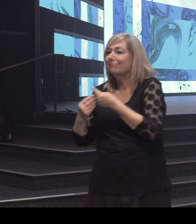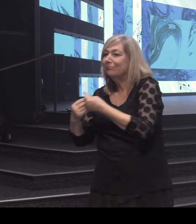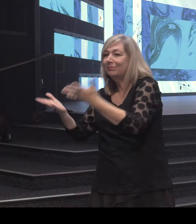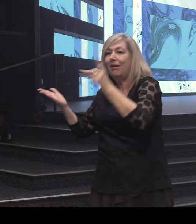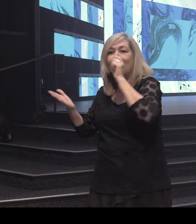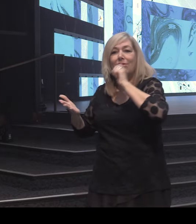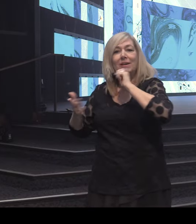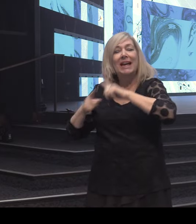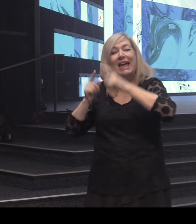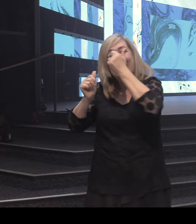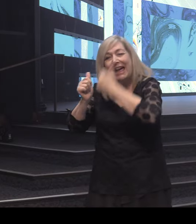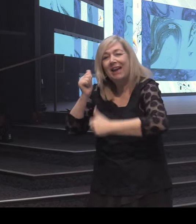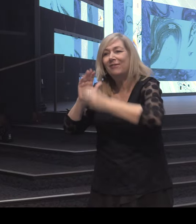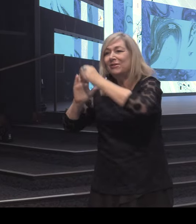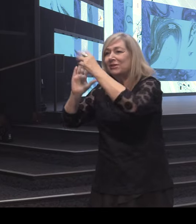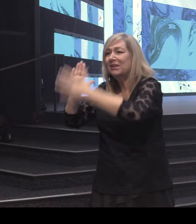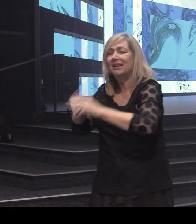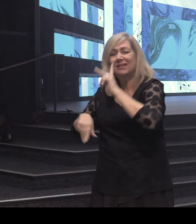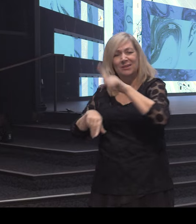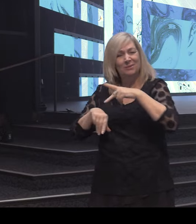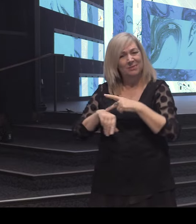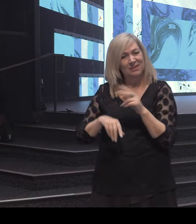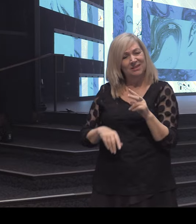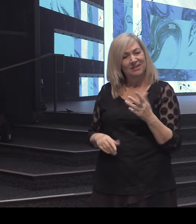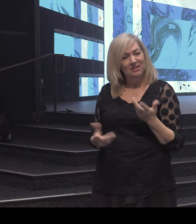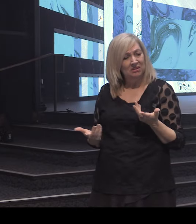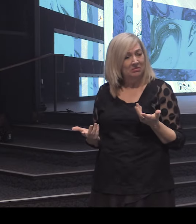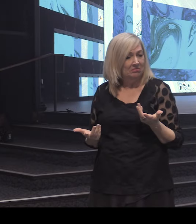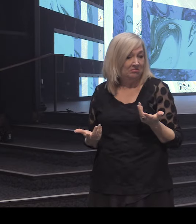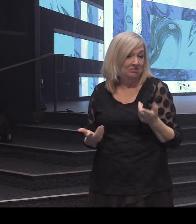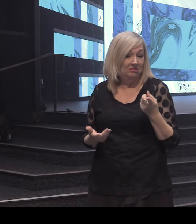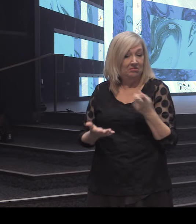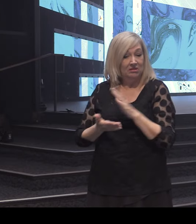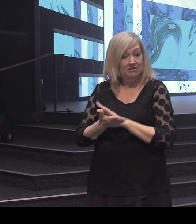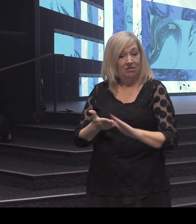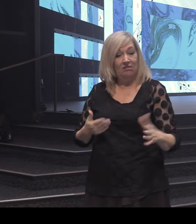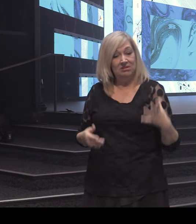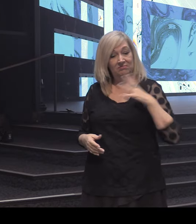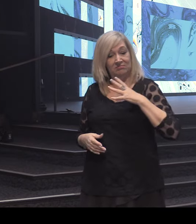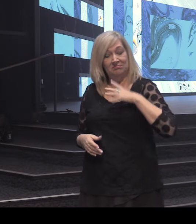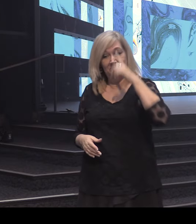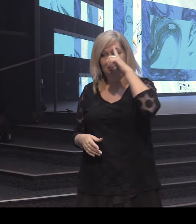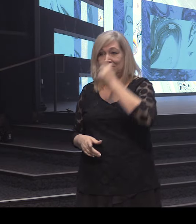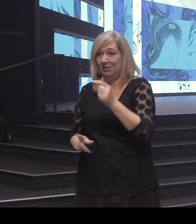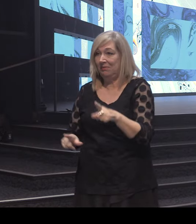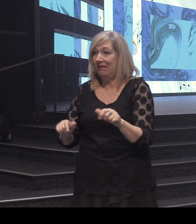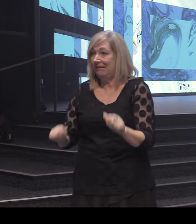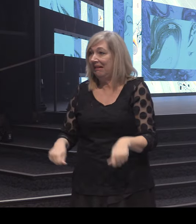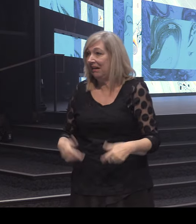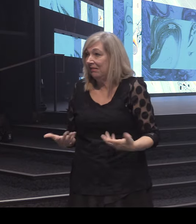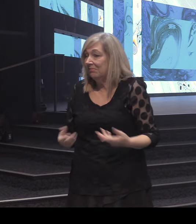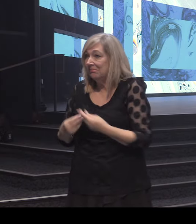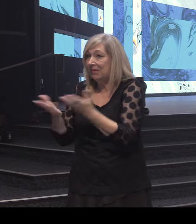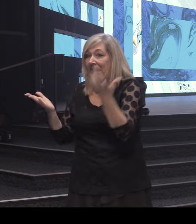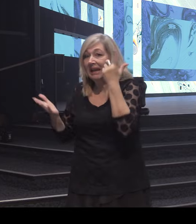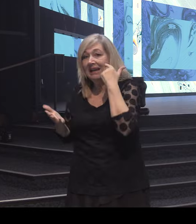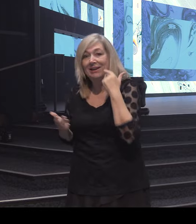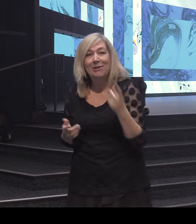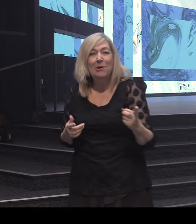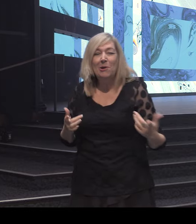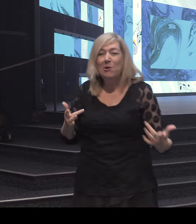every student. And the principal thought, that's a nice idea. So Rahel walked out the door